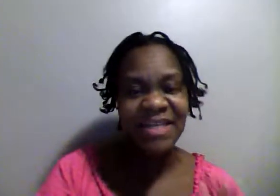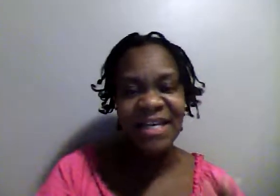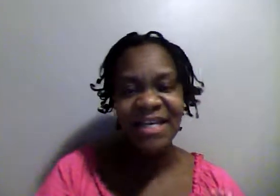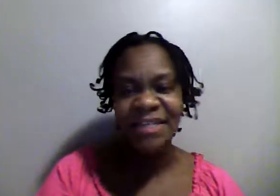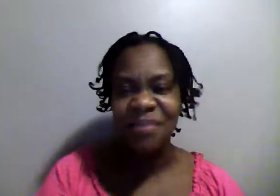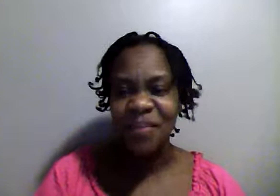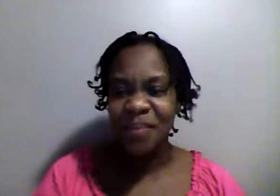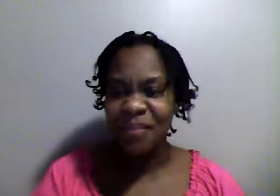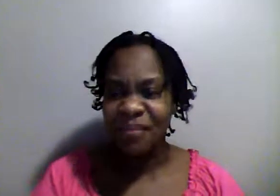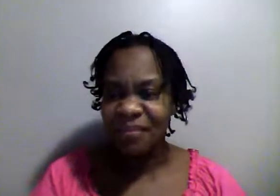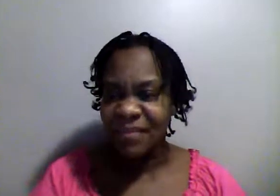is